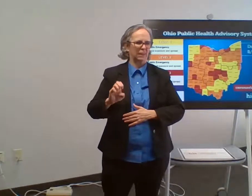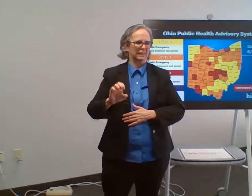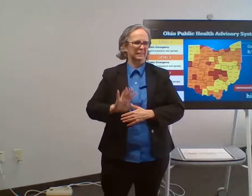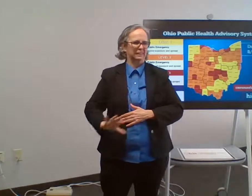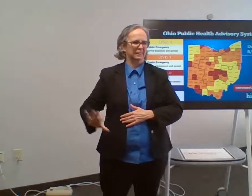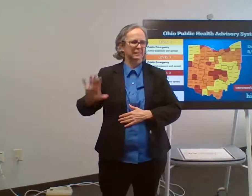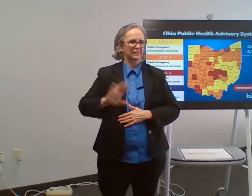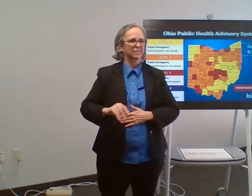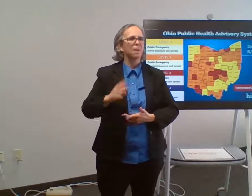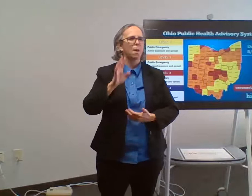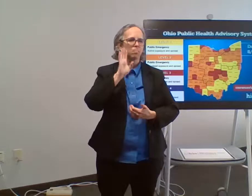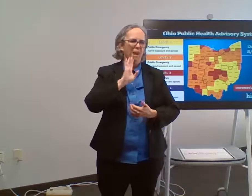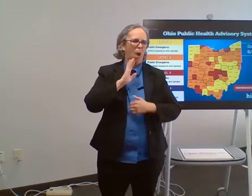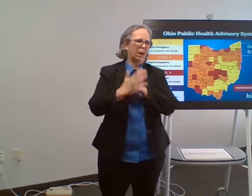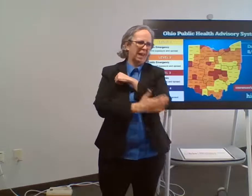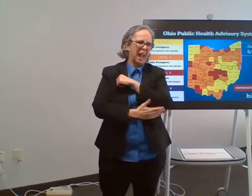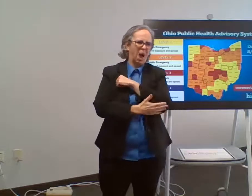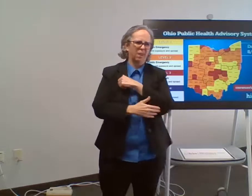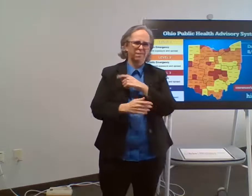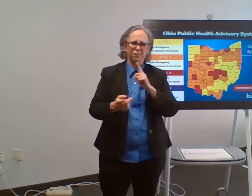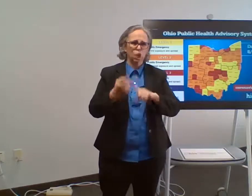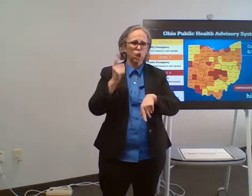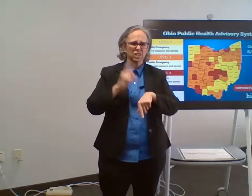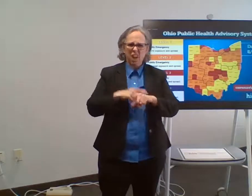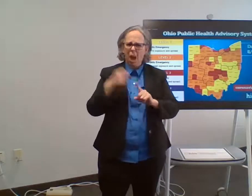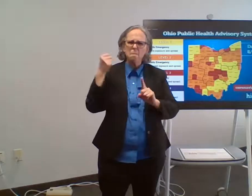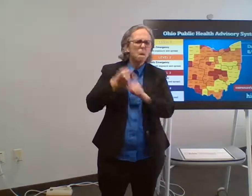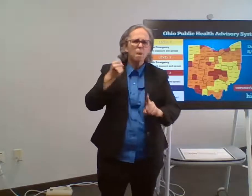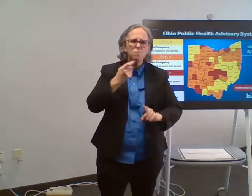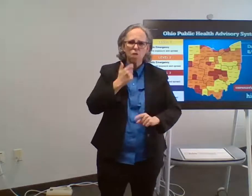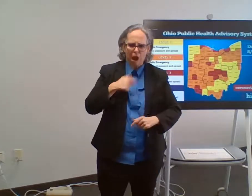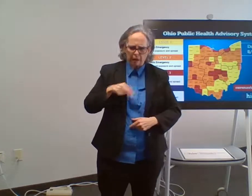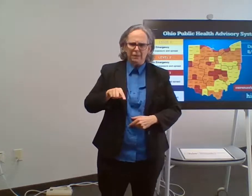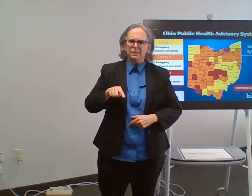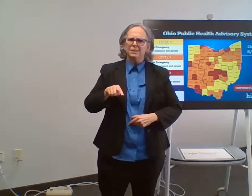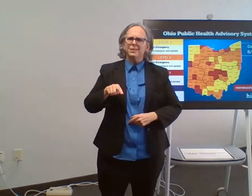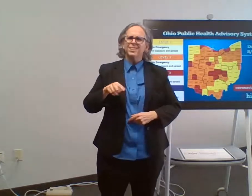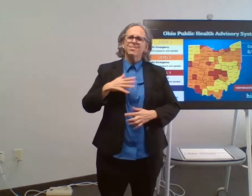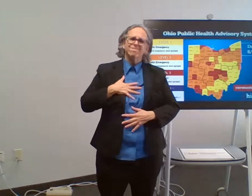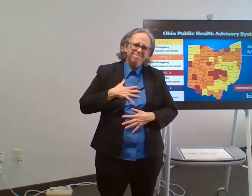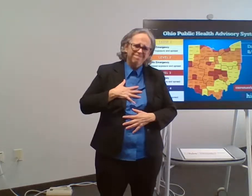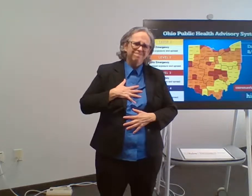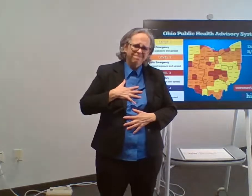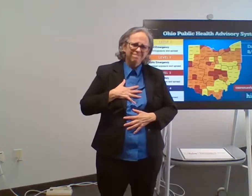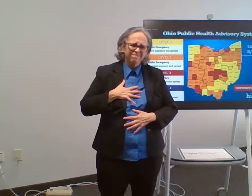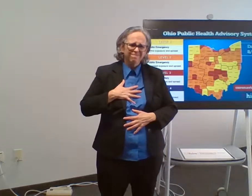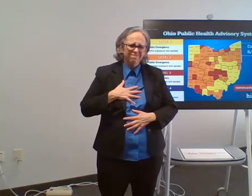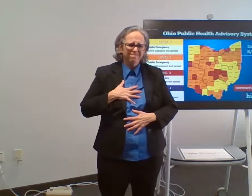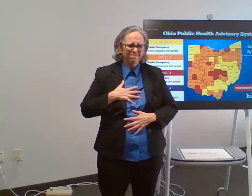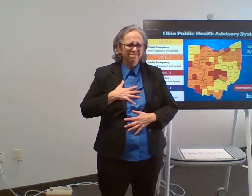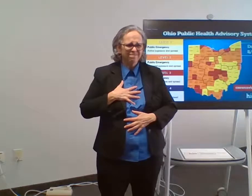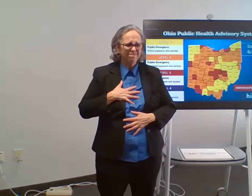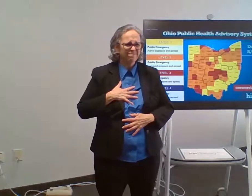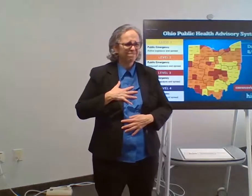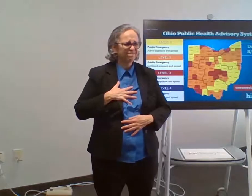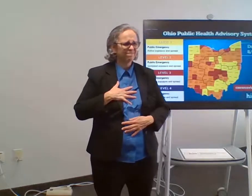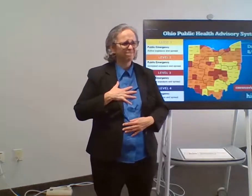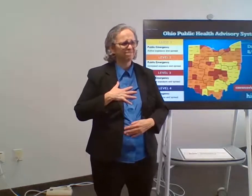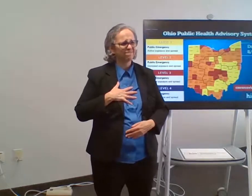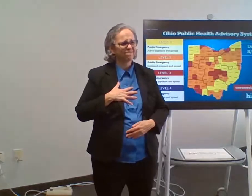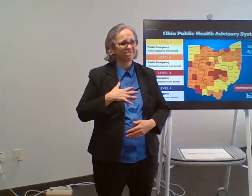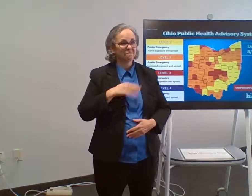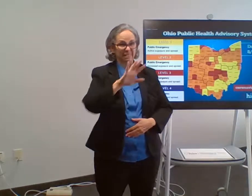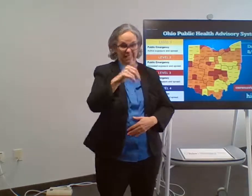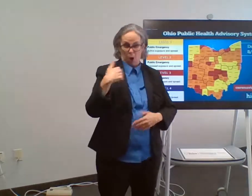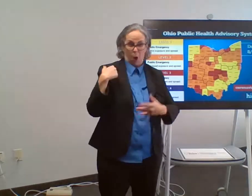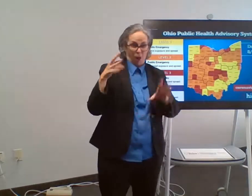County. Is red for the first time. 21% of their cases throughout this pandemic have occurred in the last 2